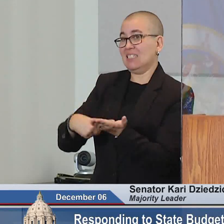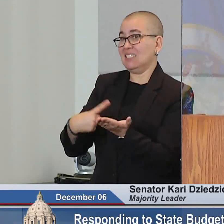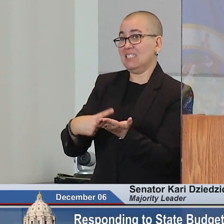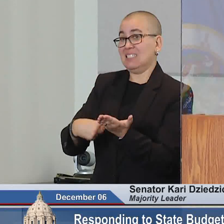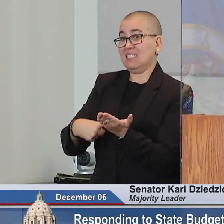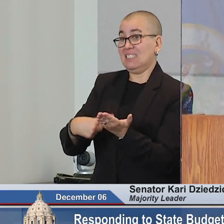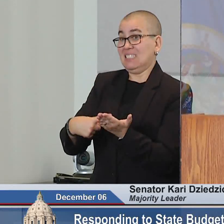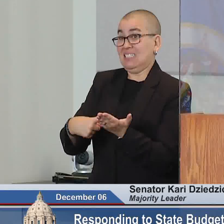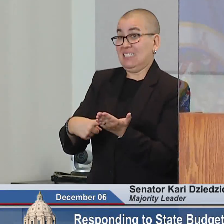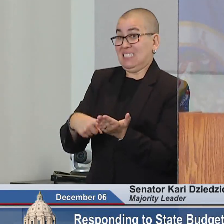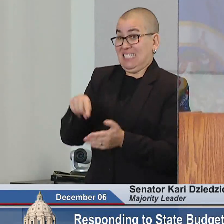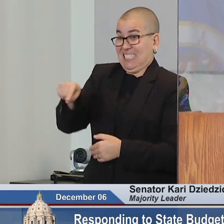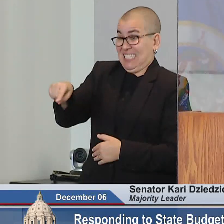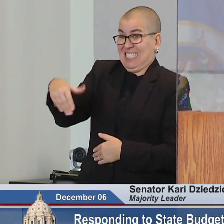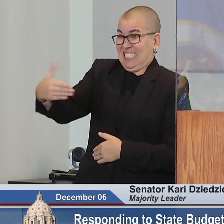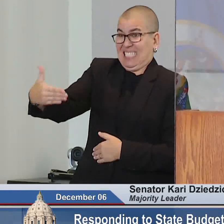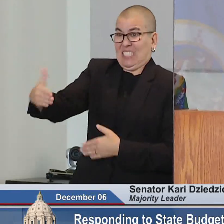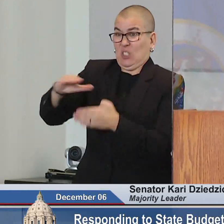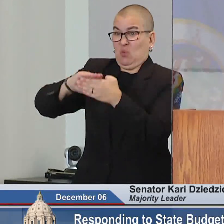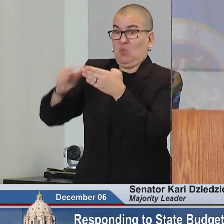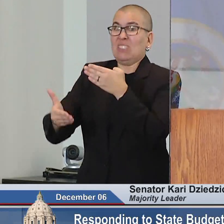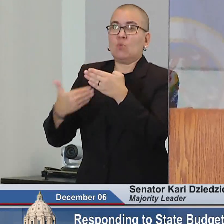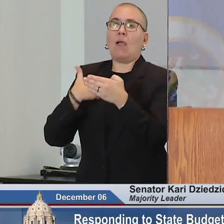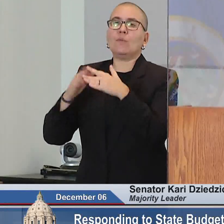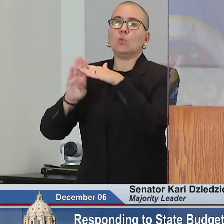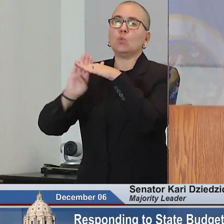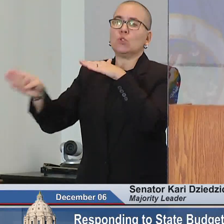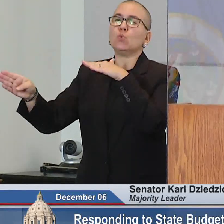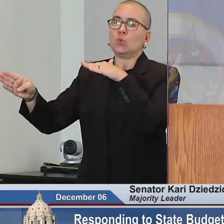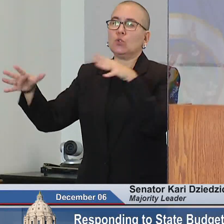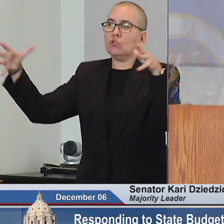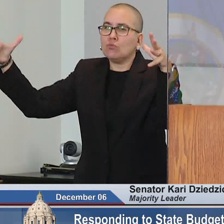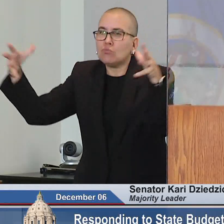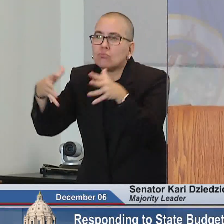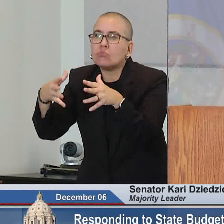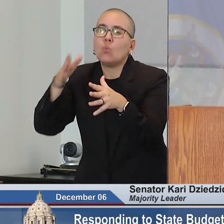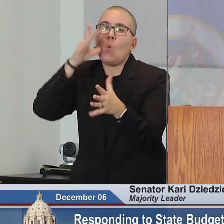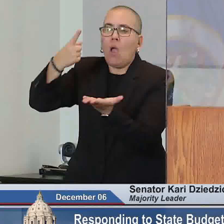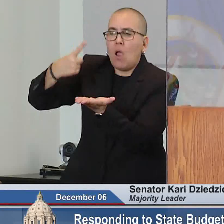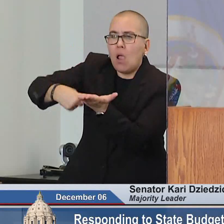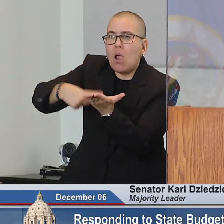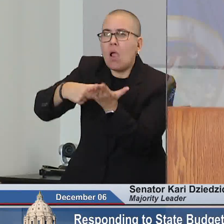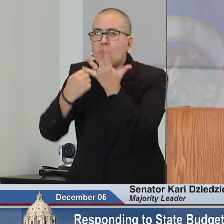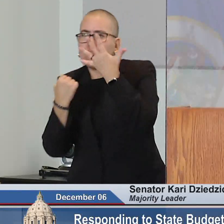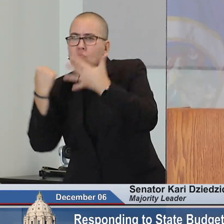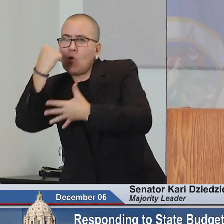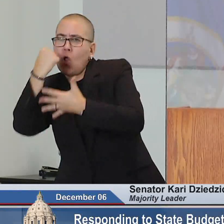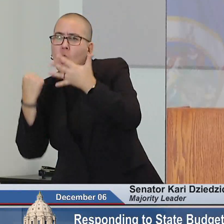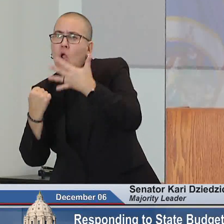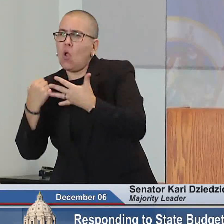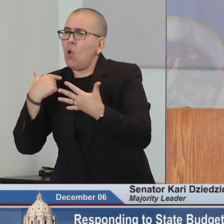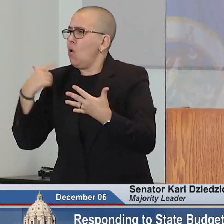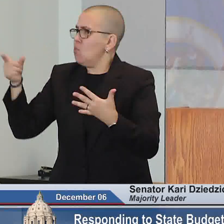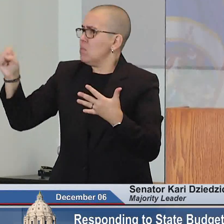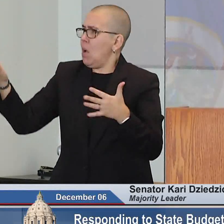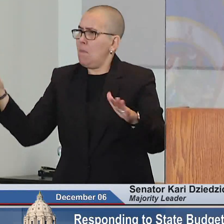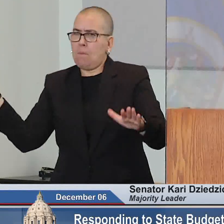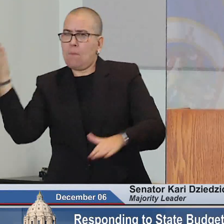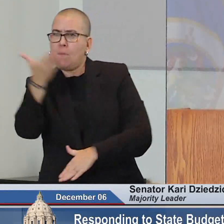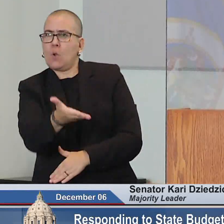so we'll be discussing priorities in more detail this weekend. And, you know, he can propose his budget, and we will have a thorough